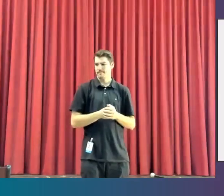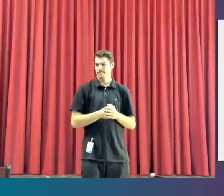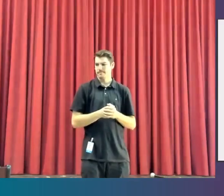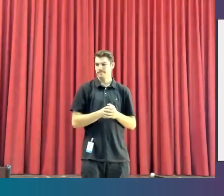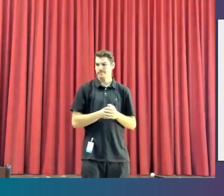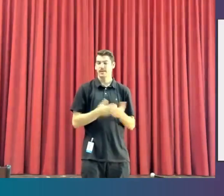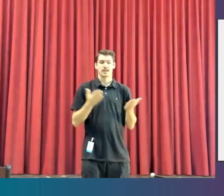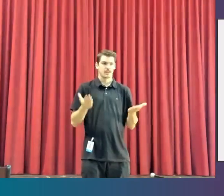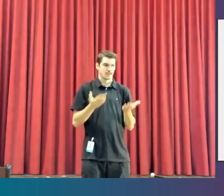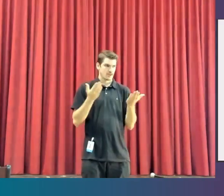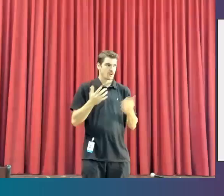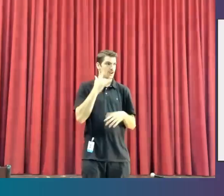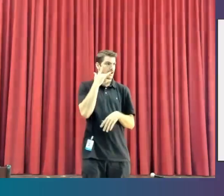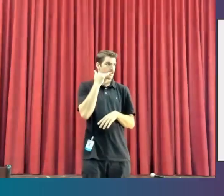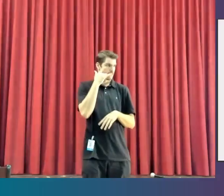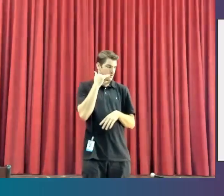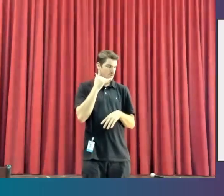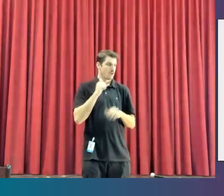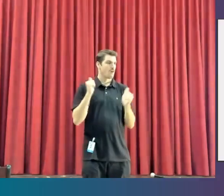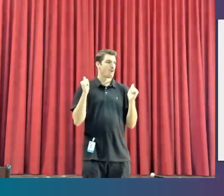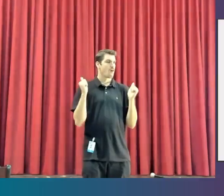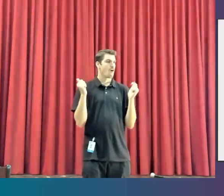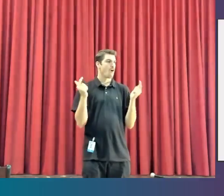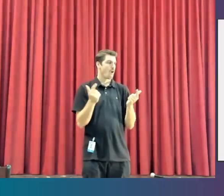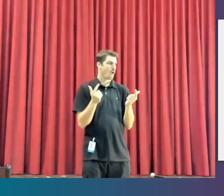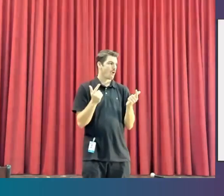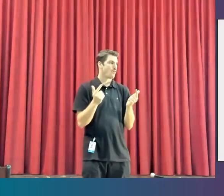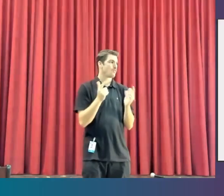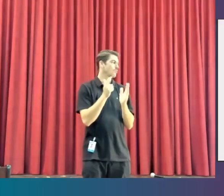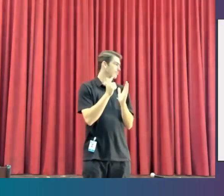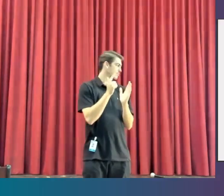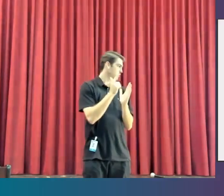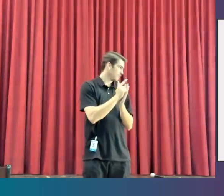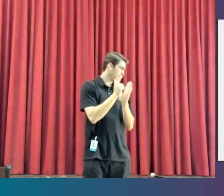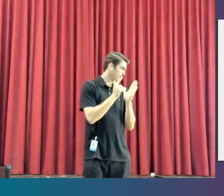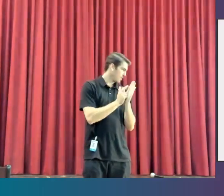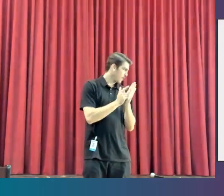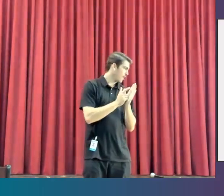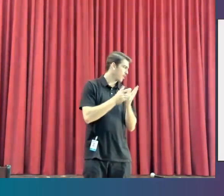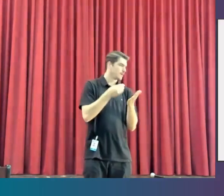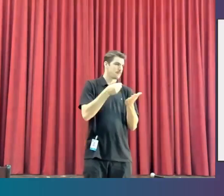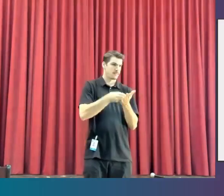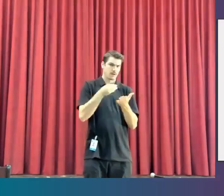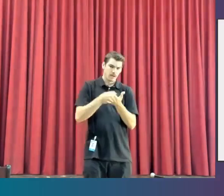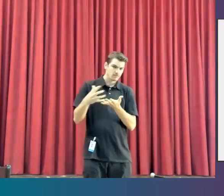In California, all lawful sources of income,